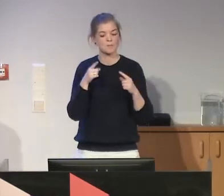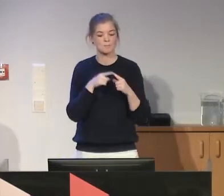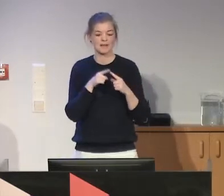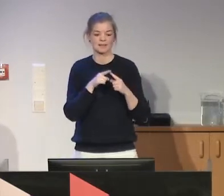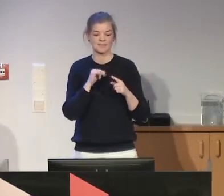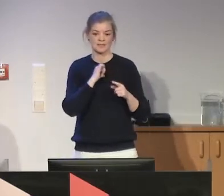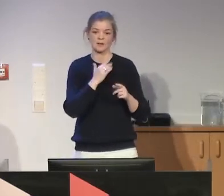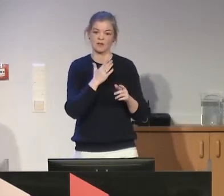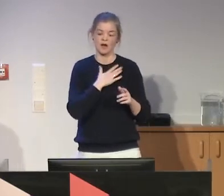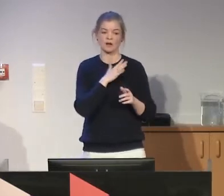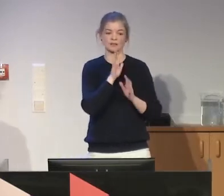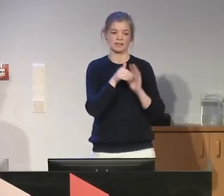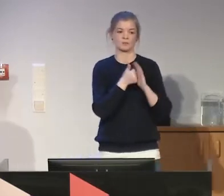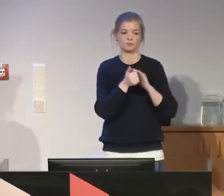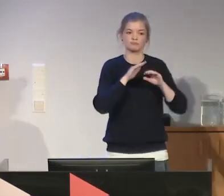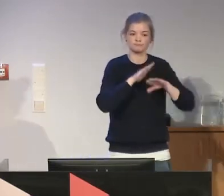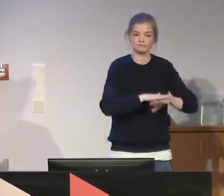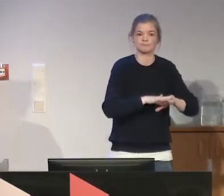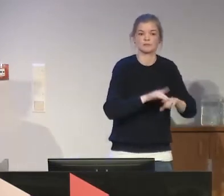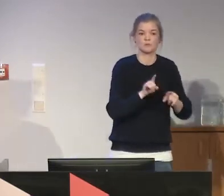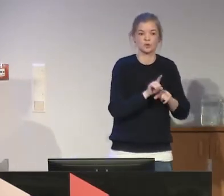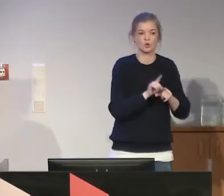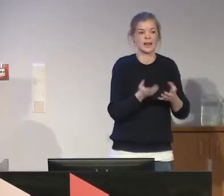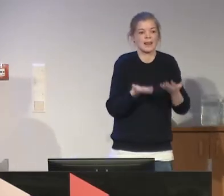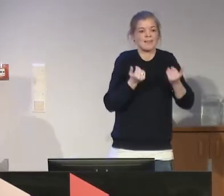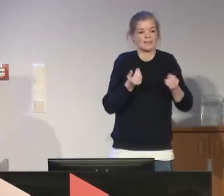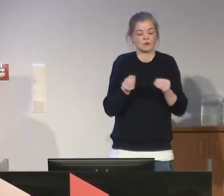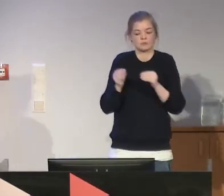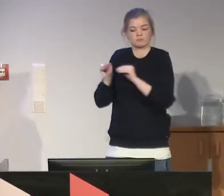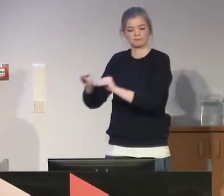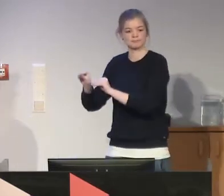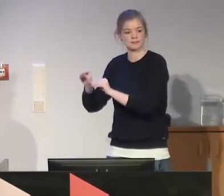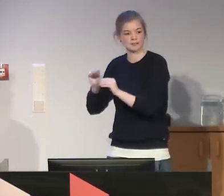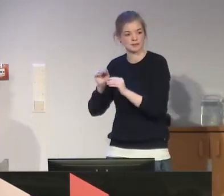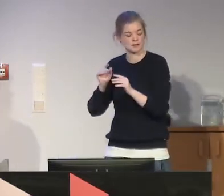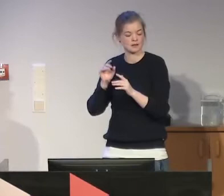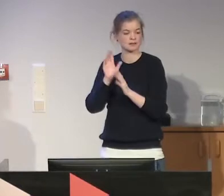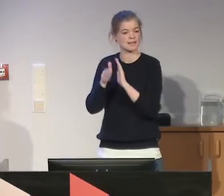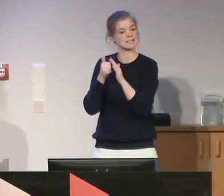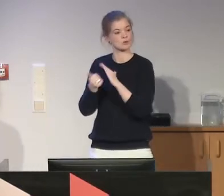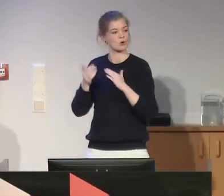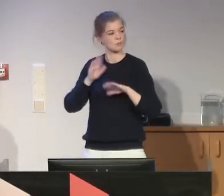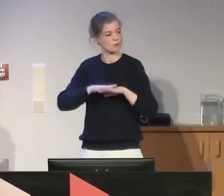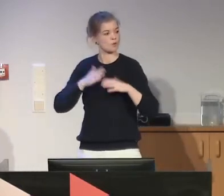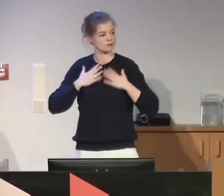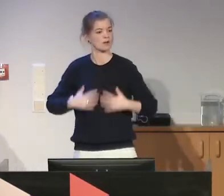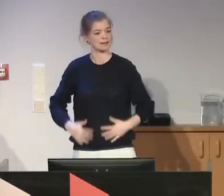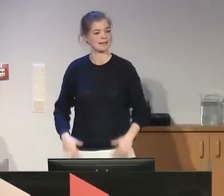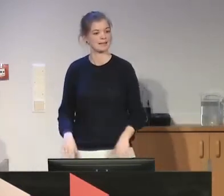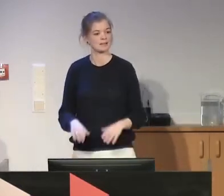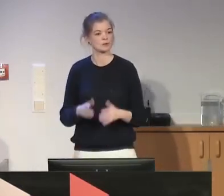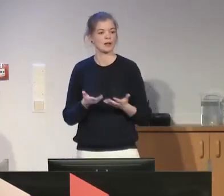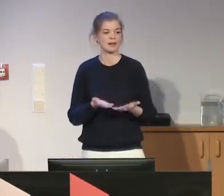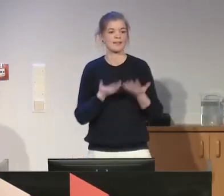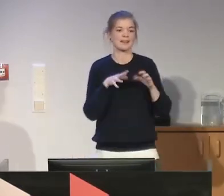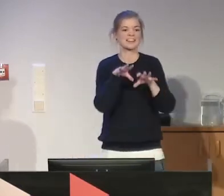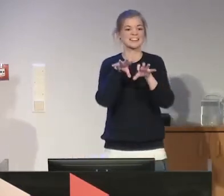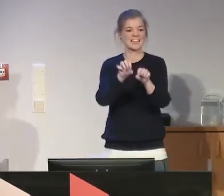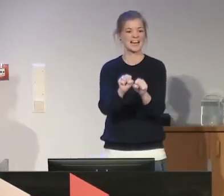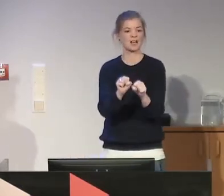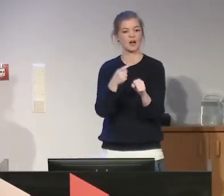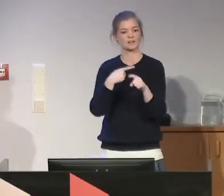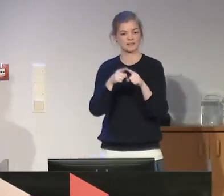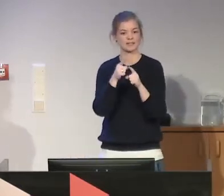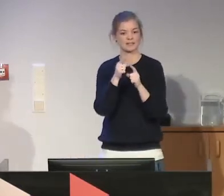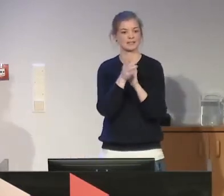partner. They will manage to develop language and communication with a person. But if you have sign language, I really sure that it makes it easier, that you